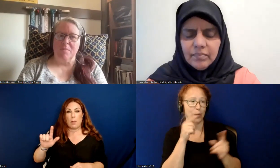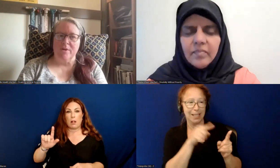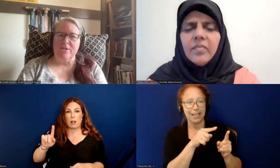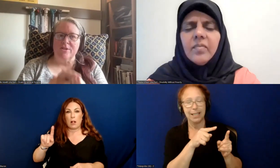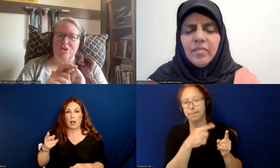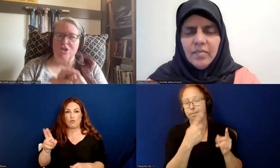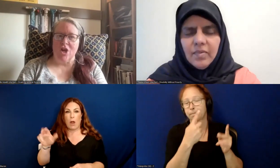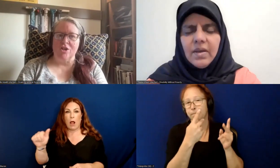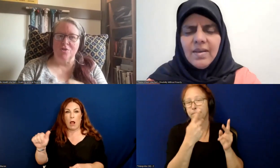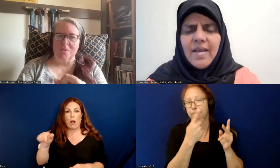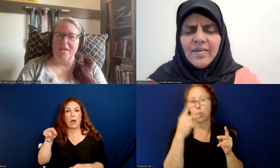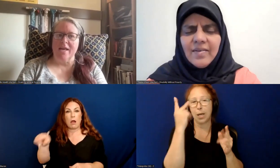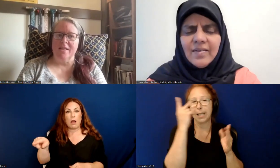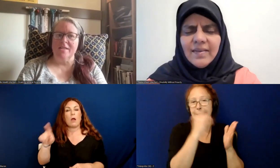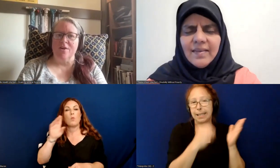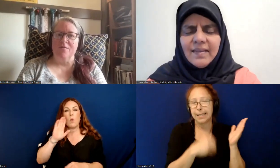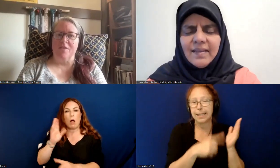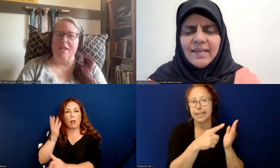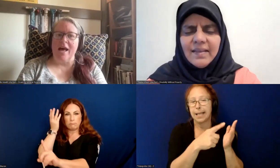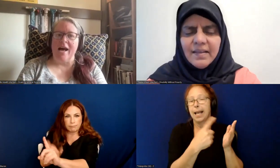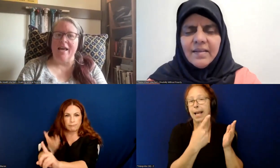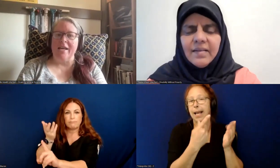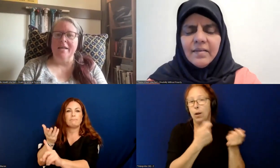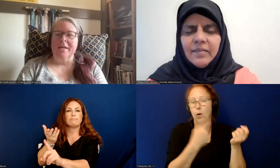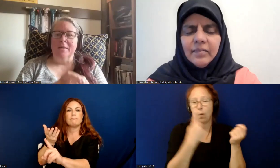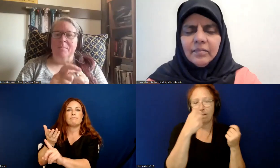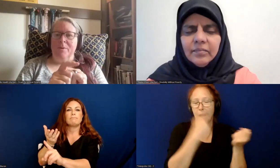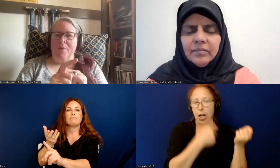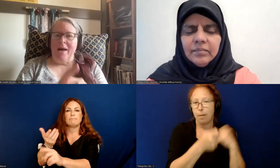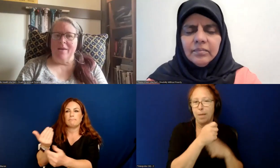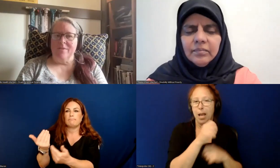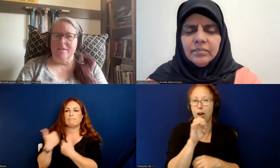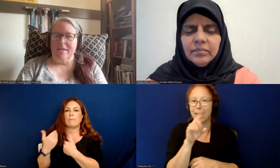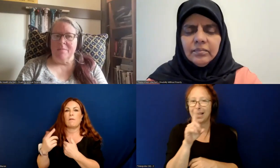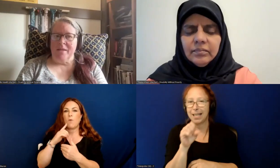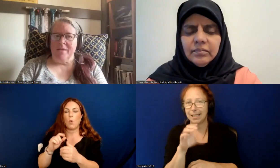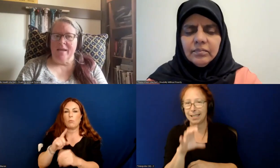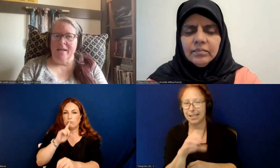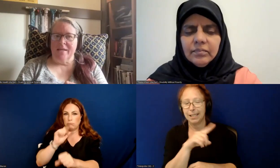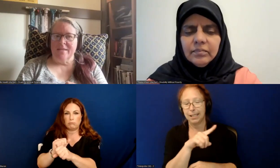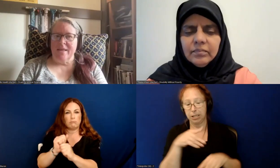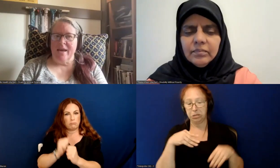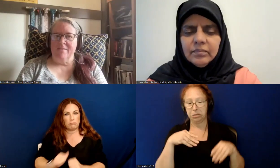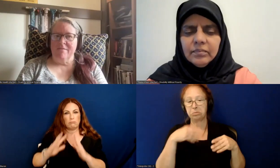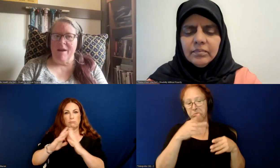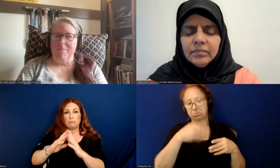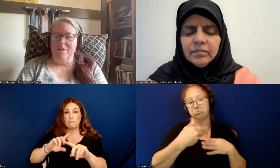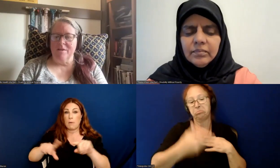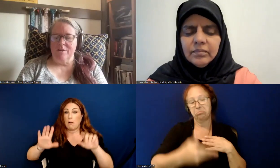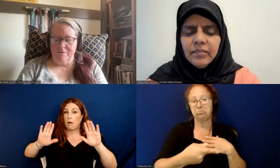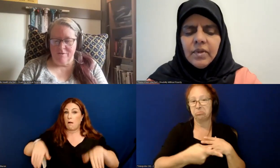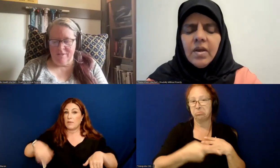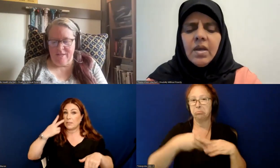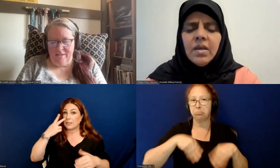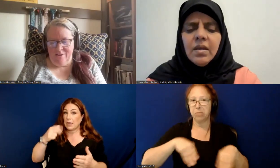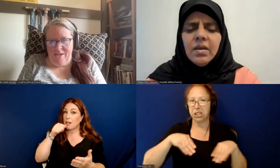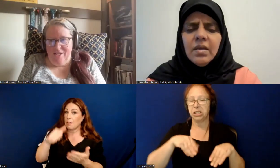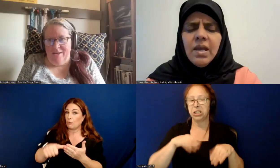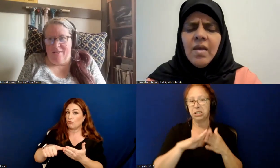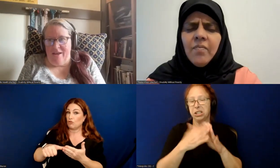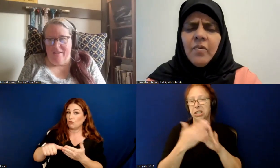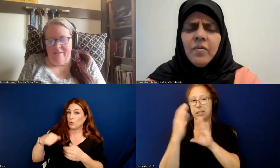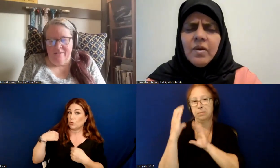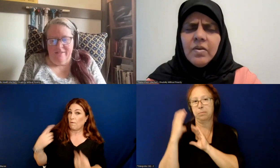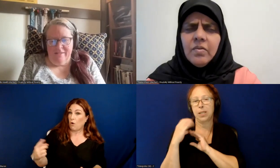going to be the person charged Yes. with getting this over the line, but haven't seen a mandate letter yet. Rabia, your understanding